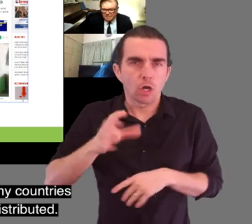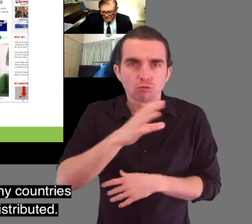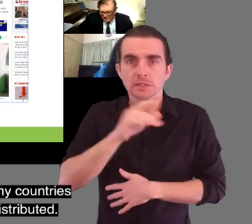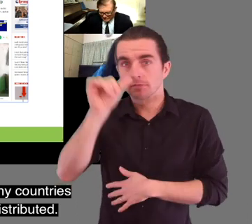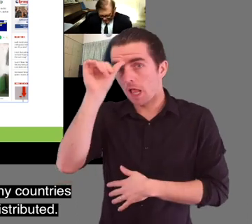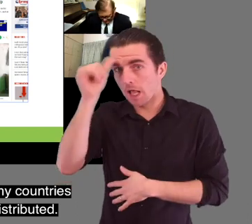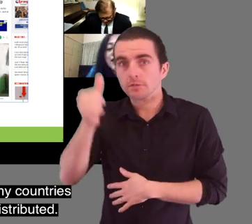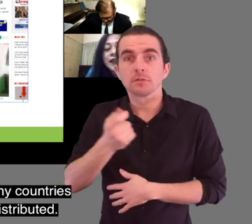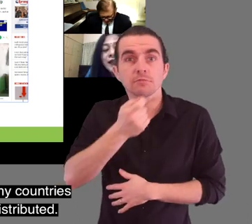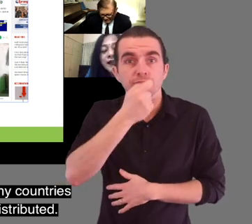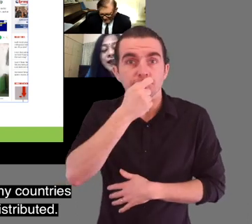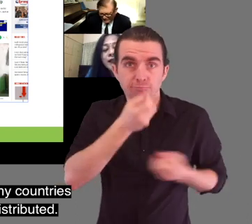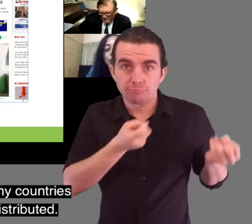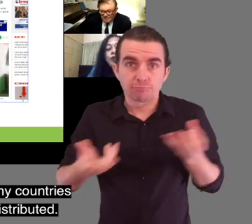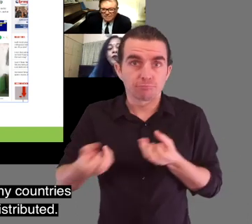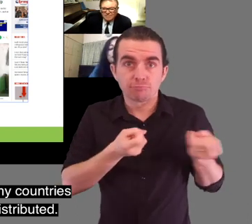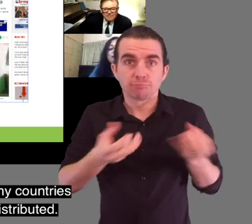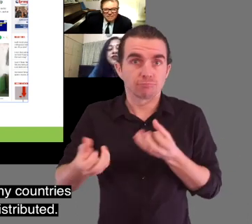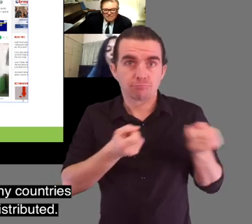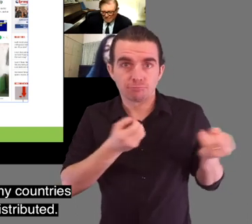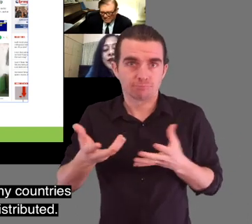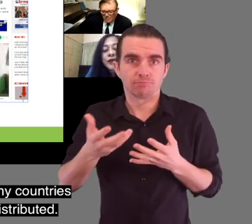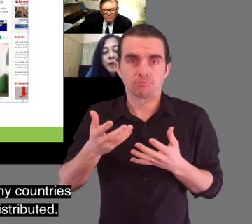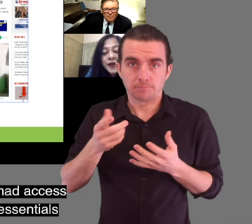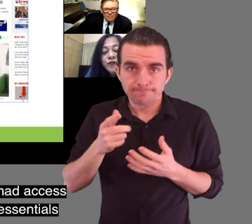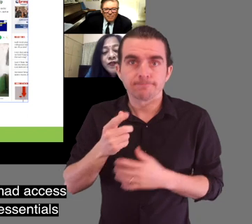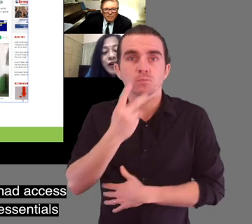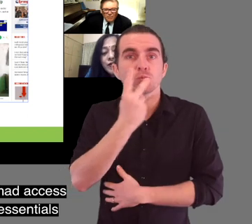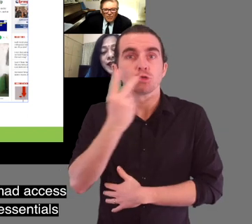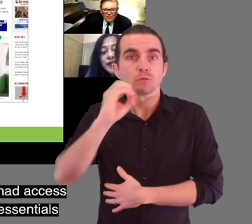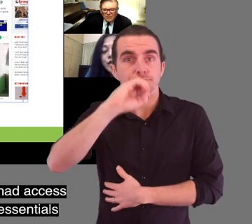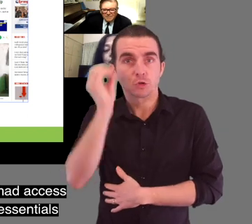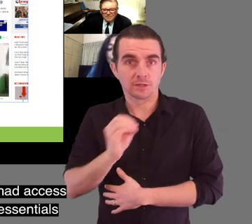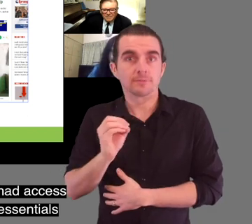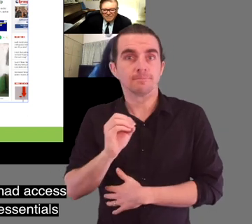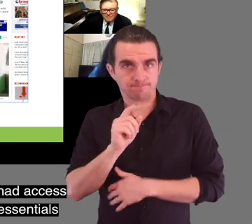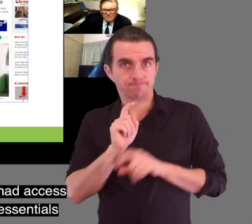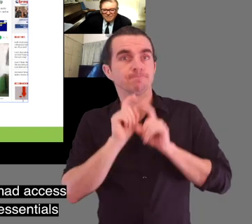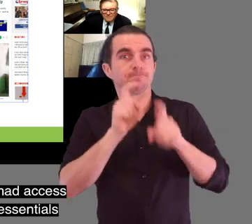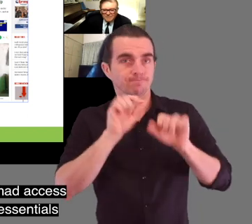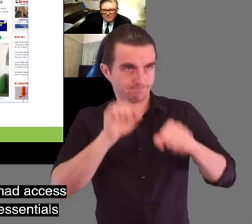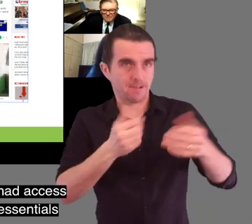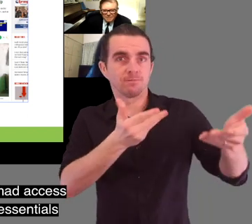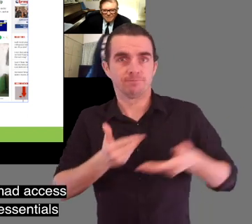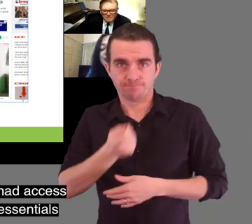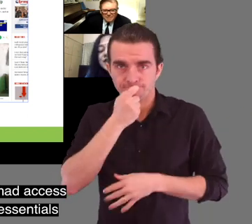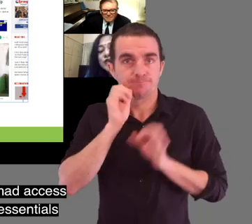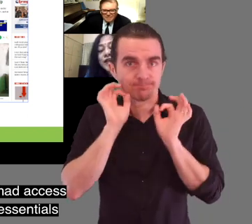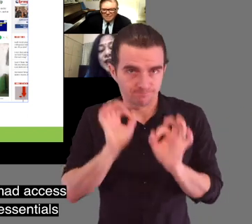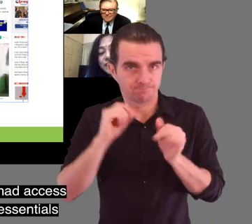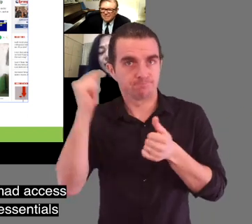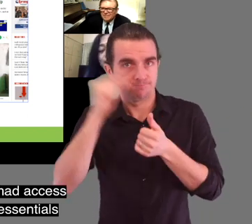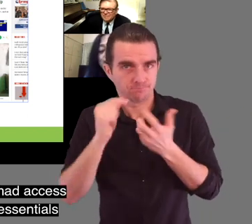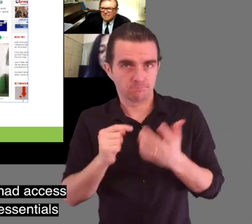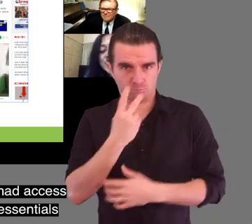in many countries, like in India, food was distributed, but we found that only 22% had the access to